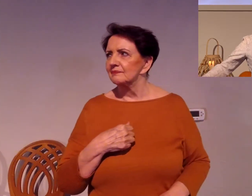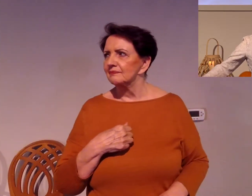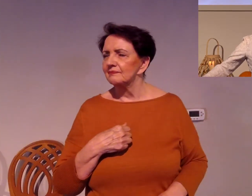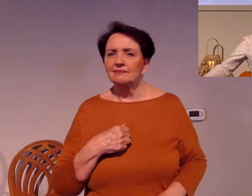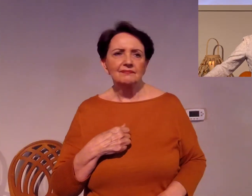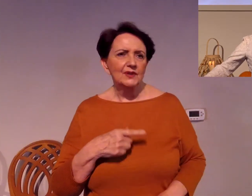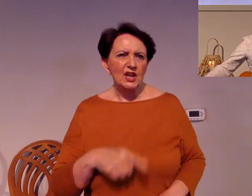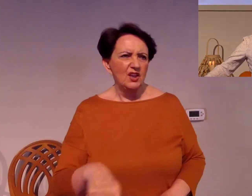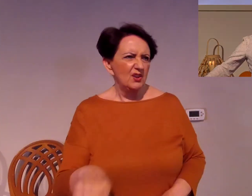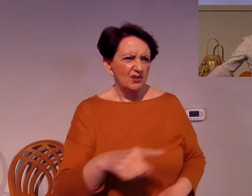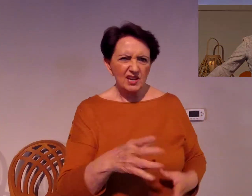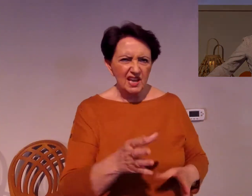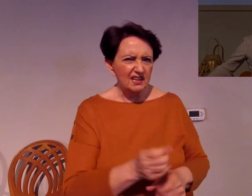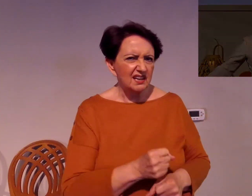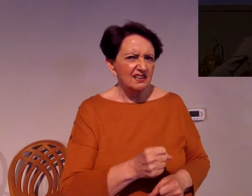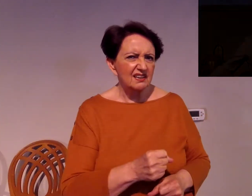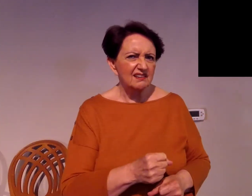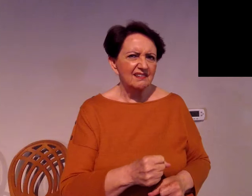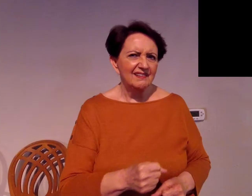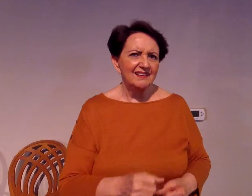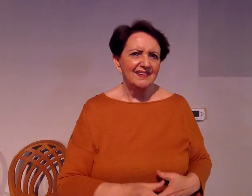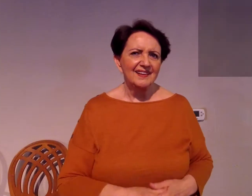Y'all didn't get that class either?